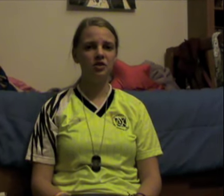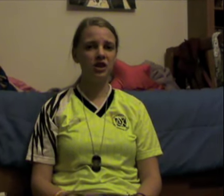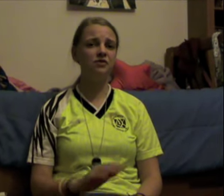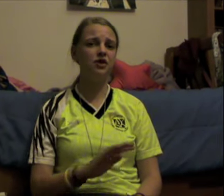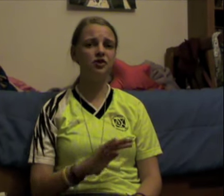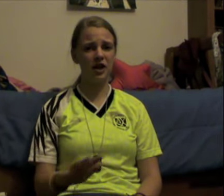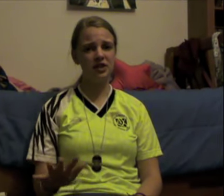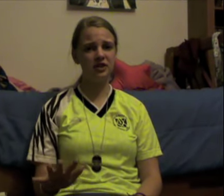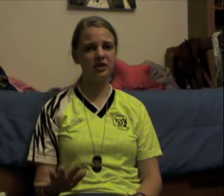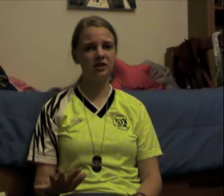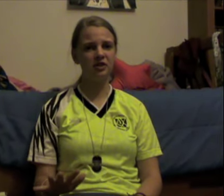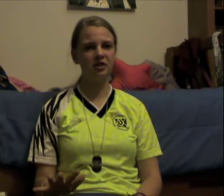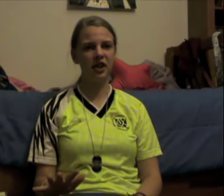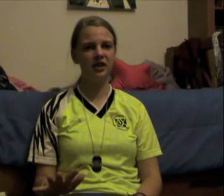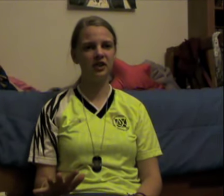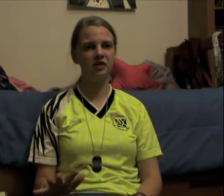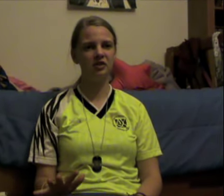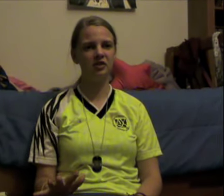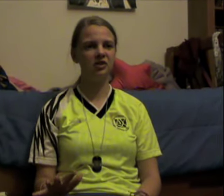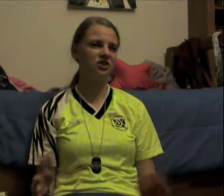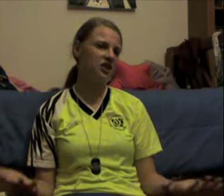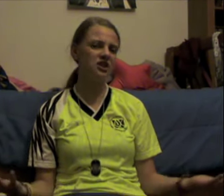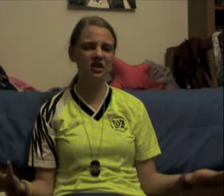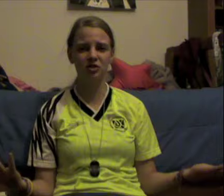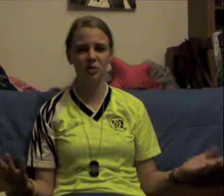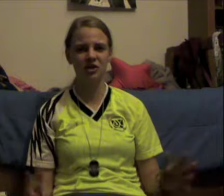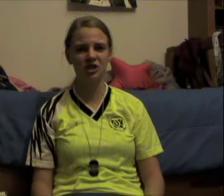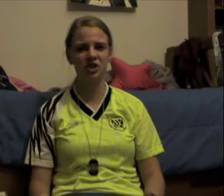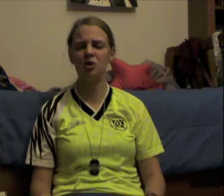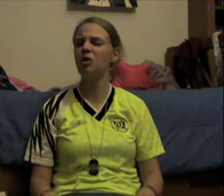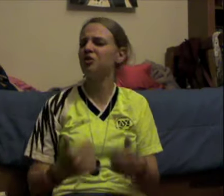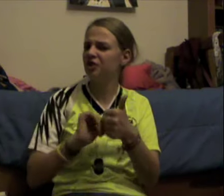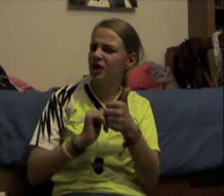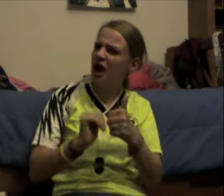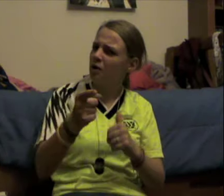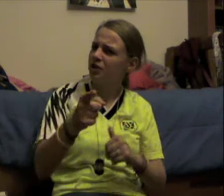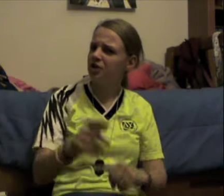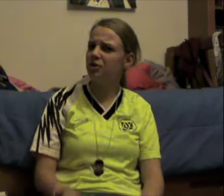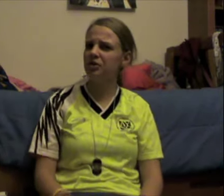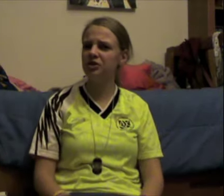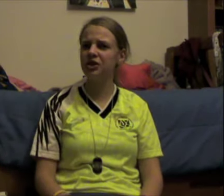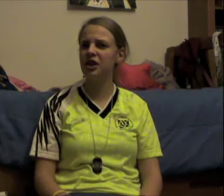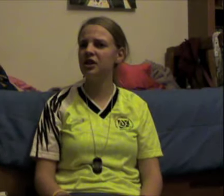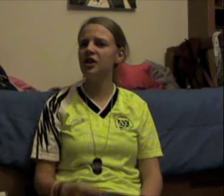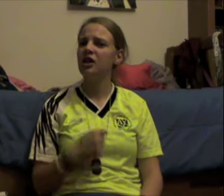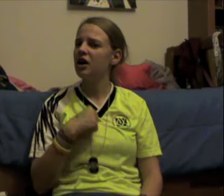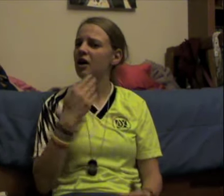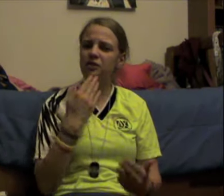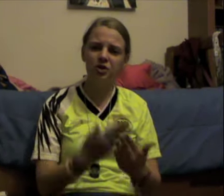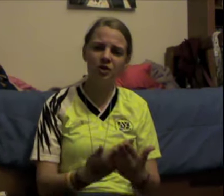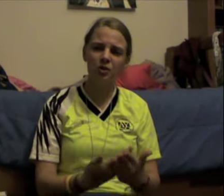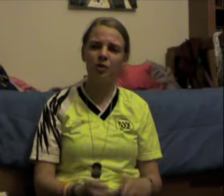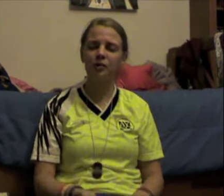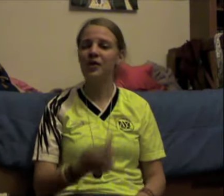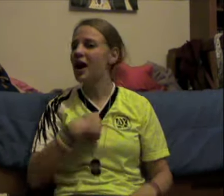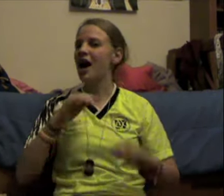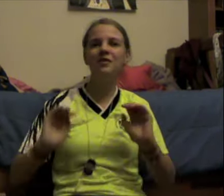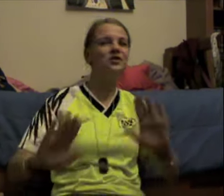the sign for great, like, it's like if somebody's asking you, how are you? And you say, I'm good, or I'm